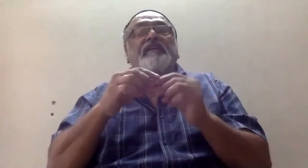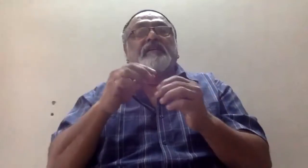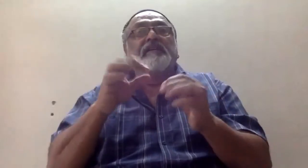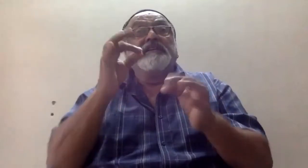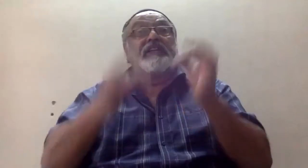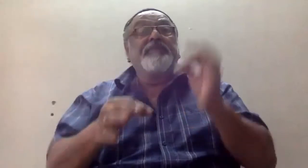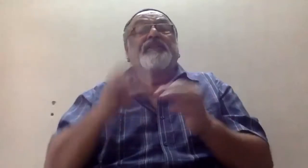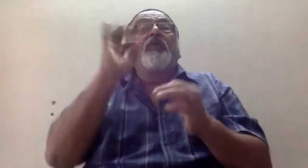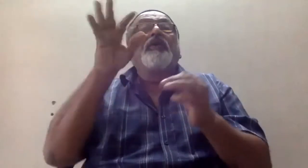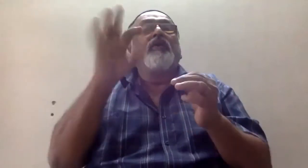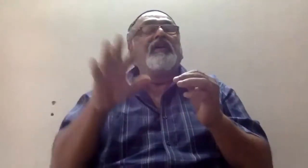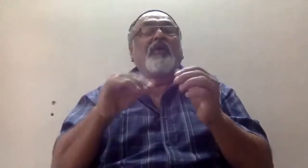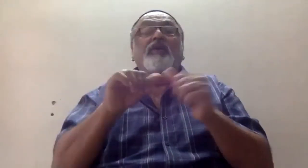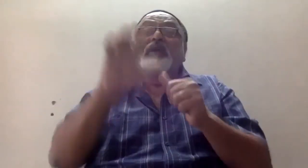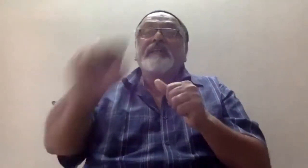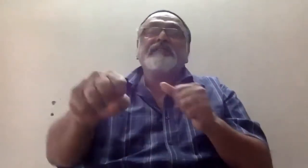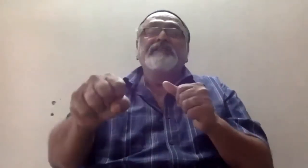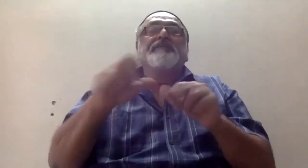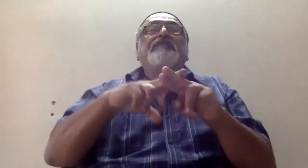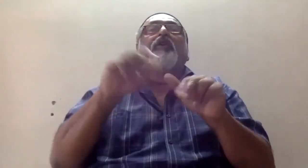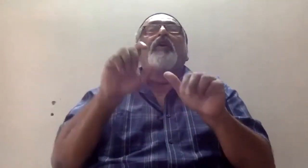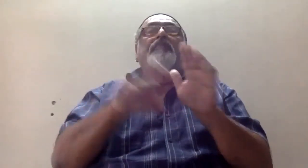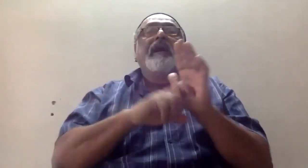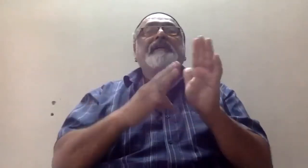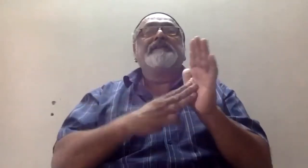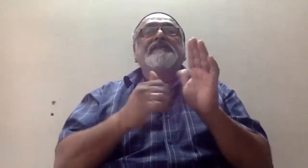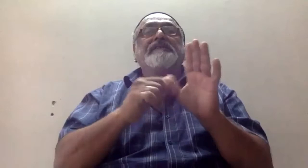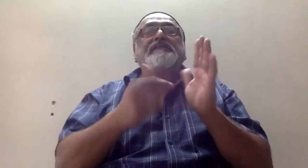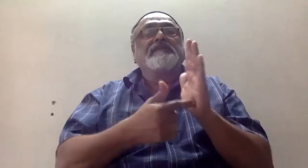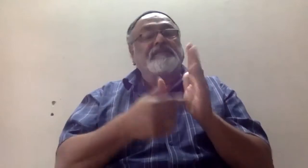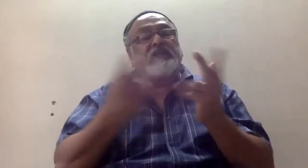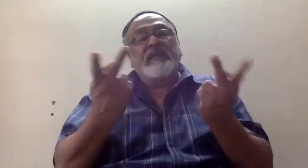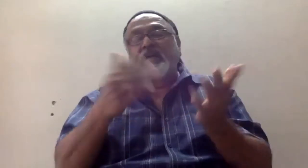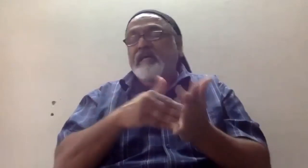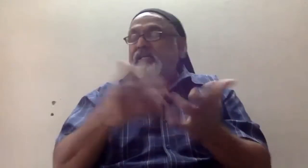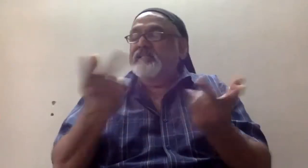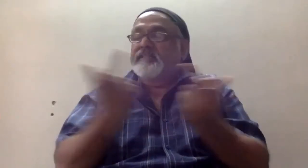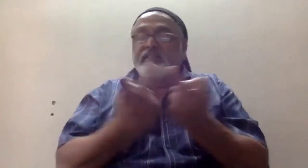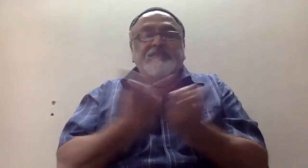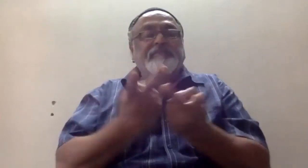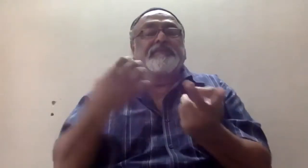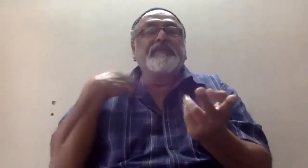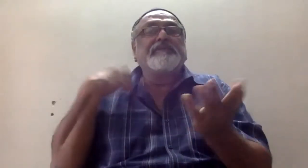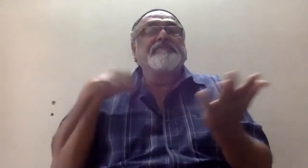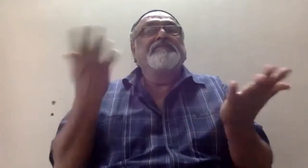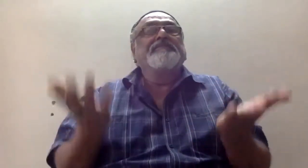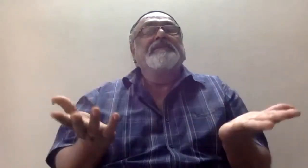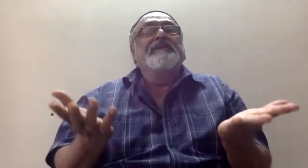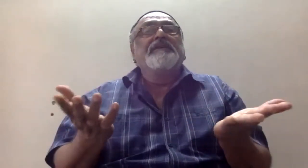to be in accessible format. So that's another challenge that we are facing in access to justice, that we don't get